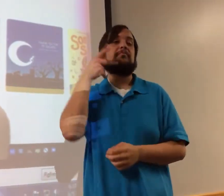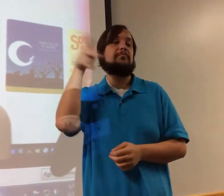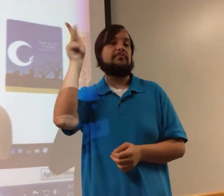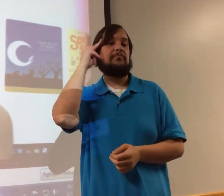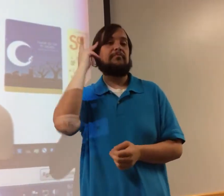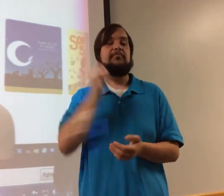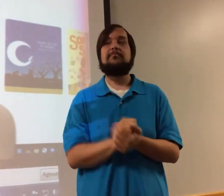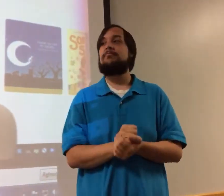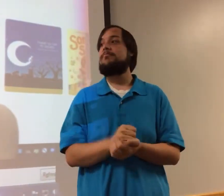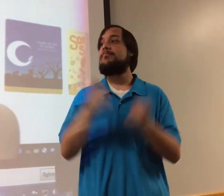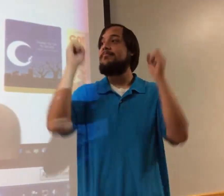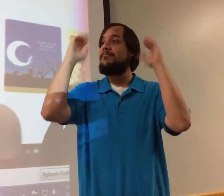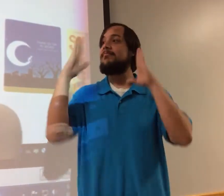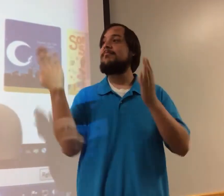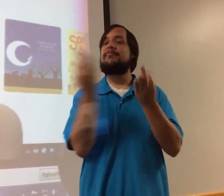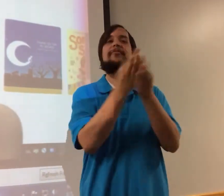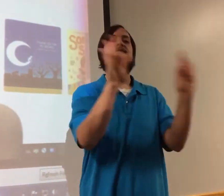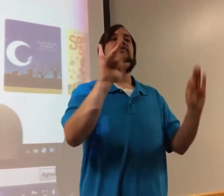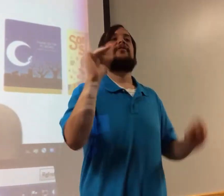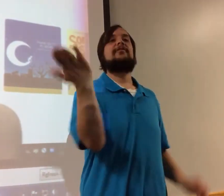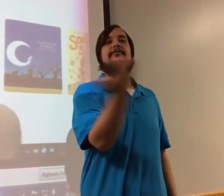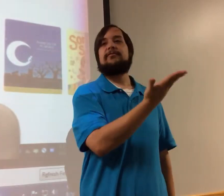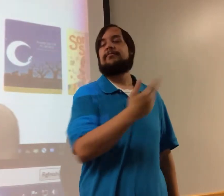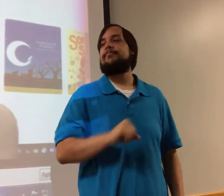it's free, well, to the teachers, it's free also.